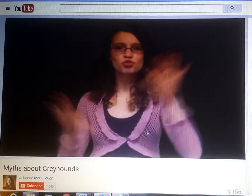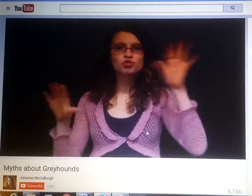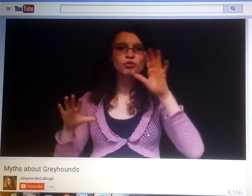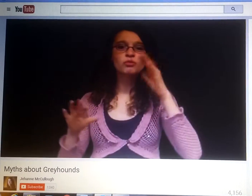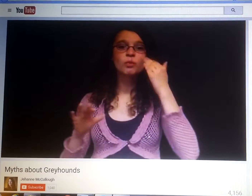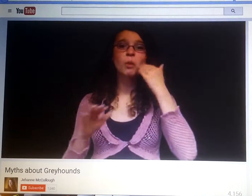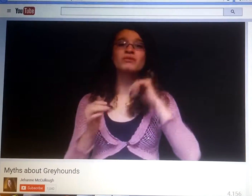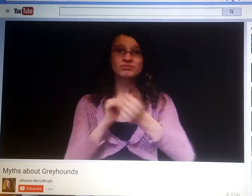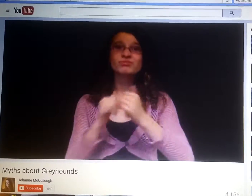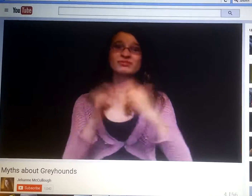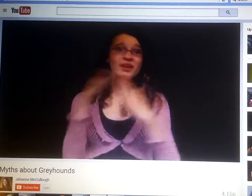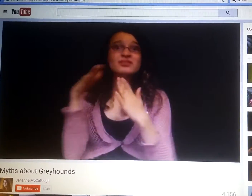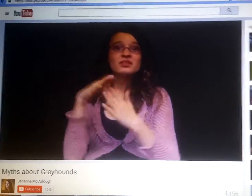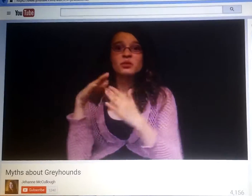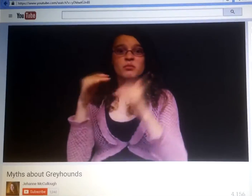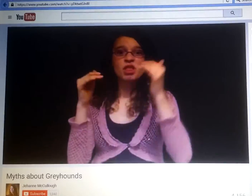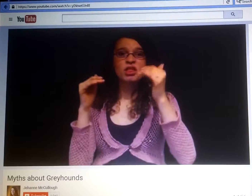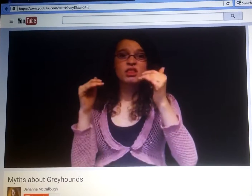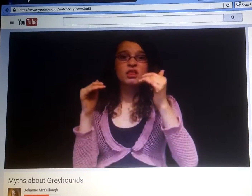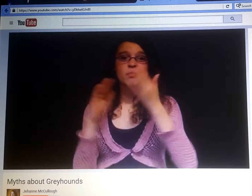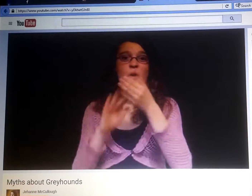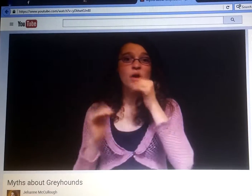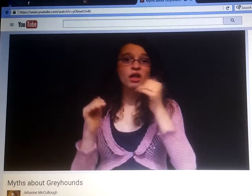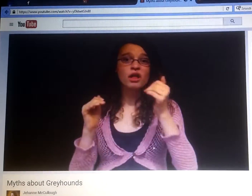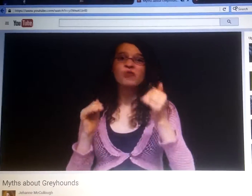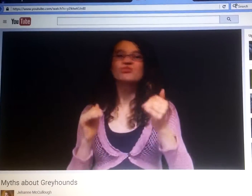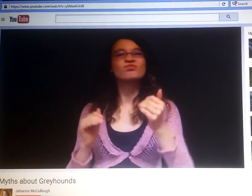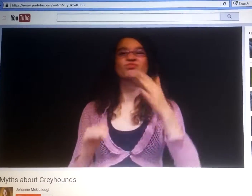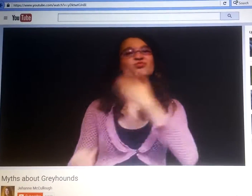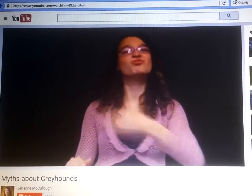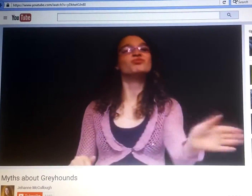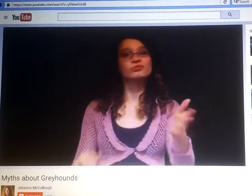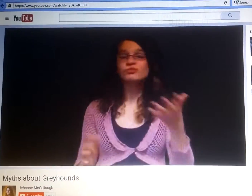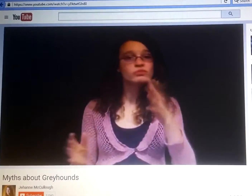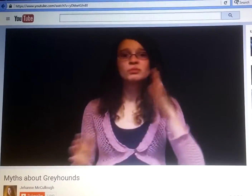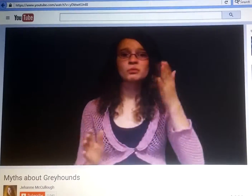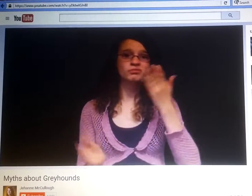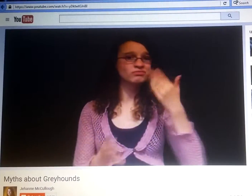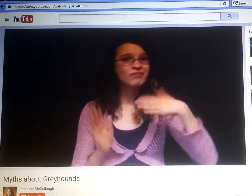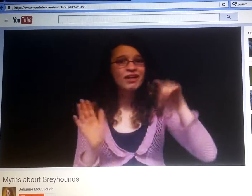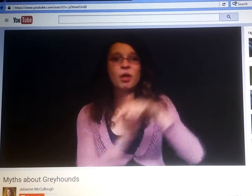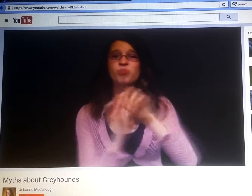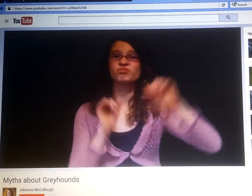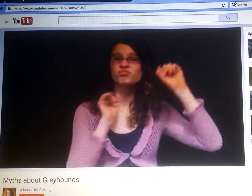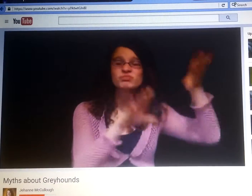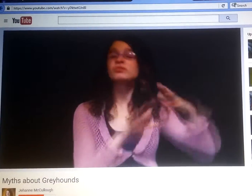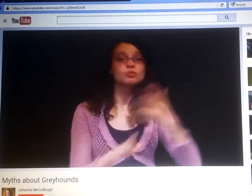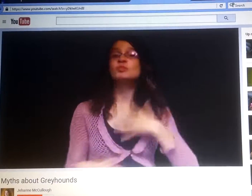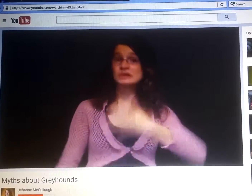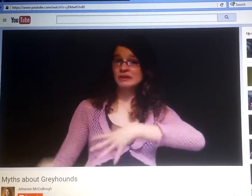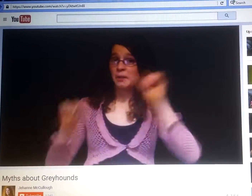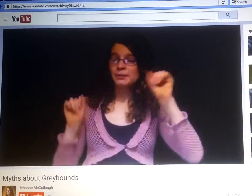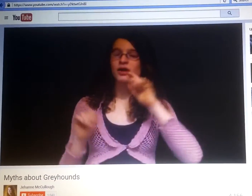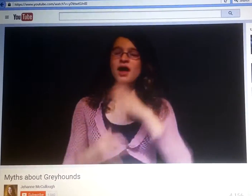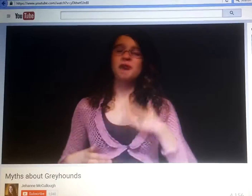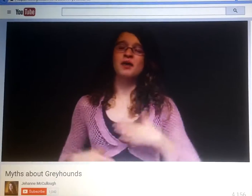And so as they're racing, as they get older, as time goes by, they're too old to race, and so they just are killed and gotten rid of most of